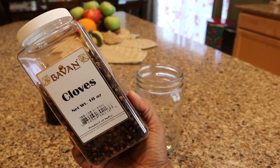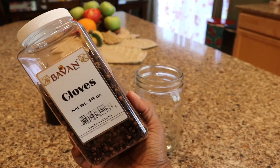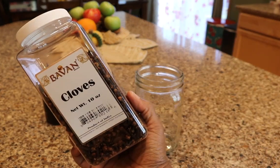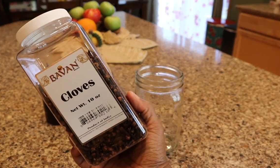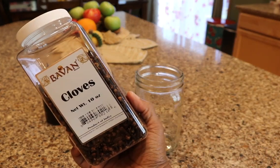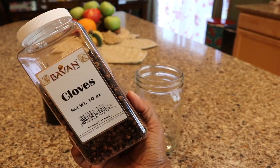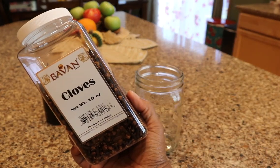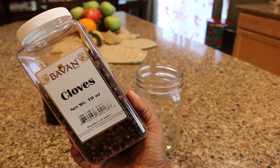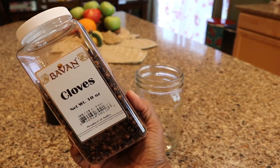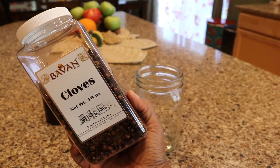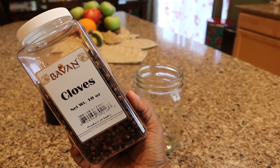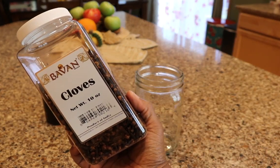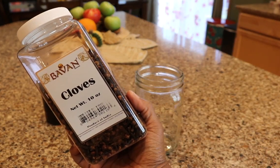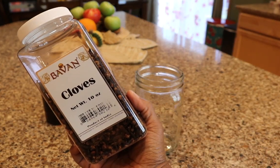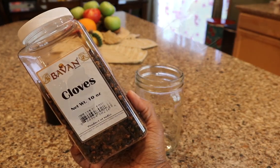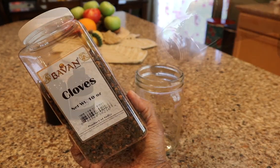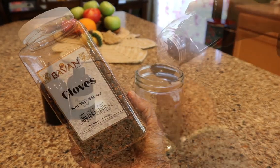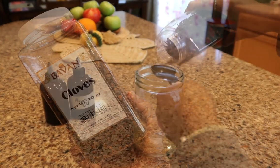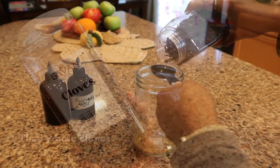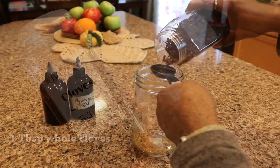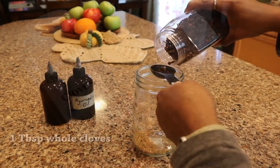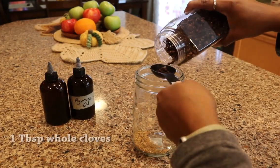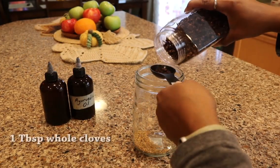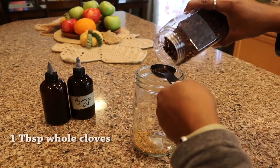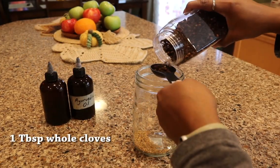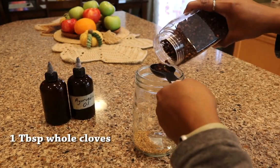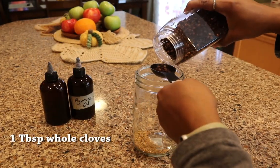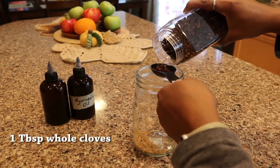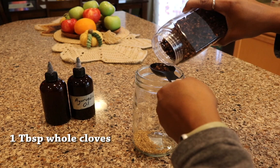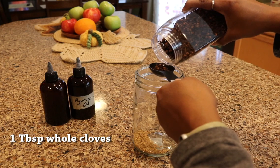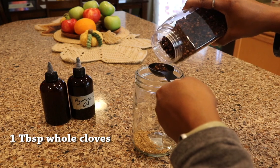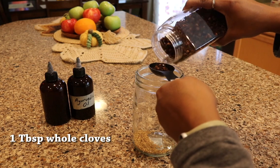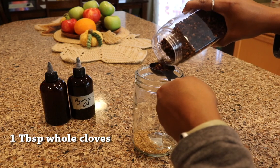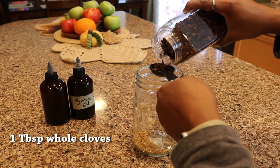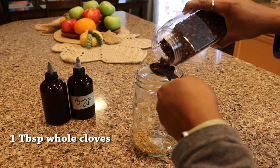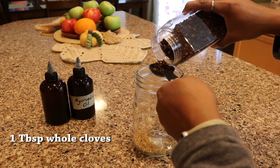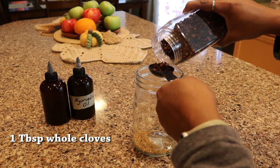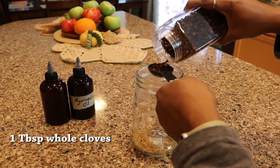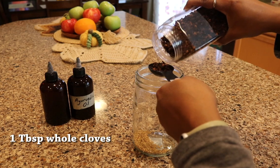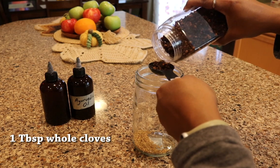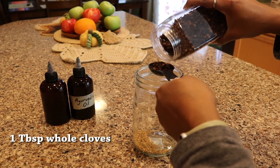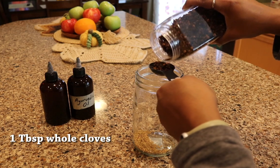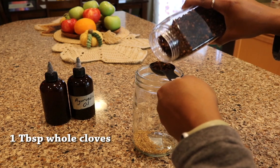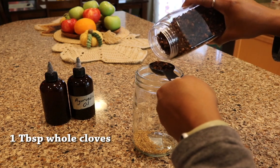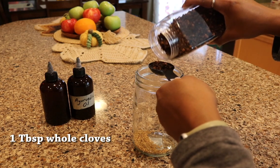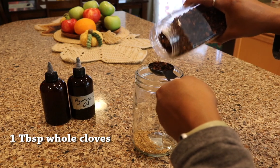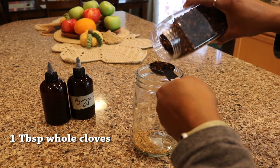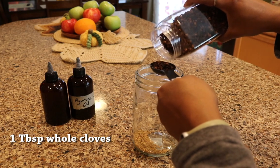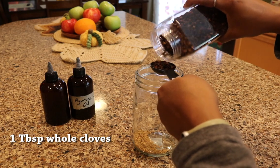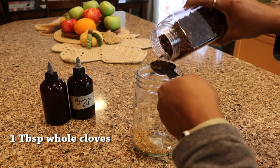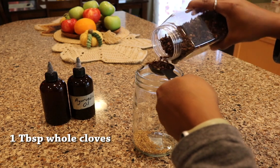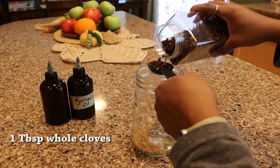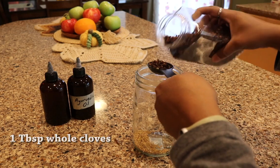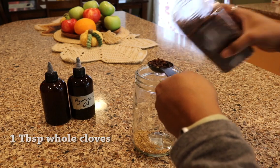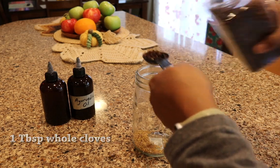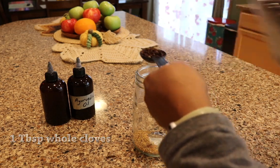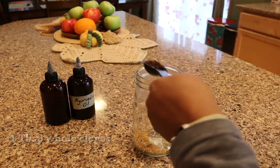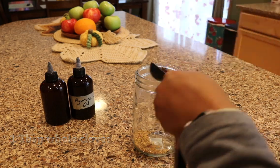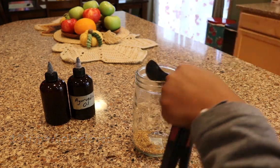herbs to my oil. You can go ahead and customize this to your needs. So if you are working within a specific budget and you only have